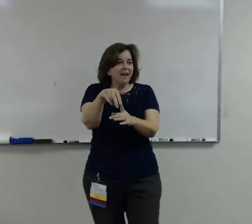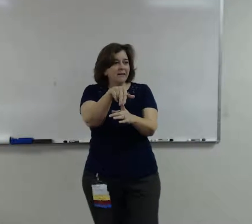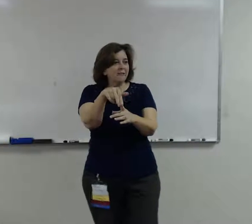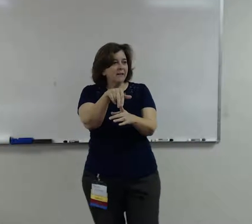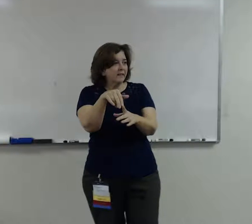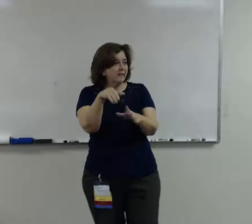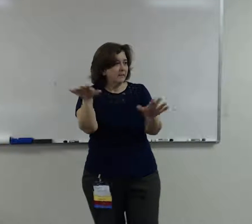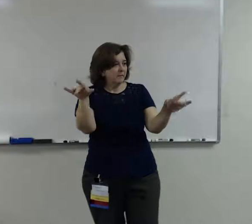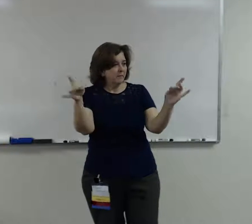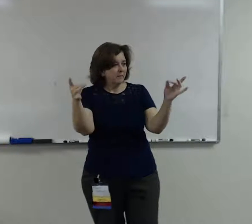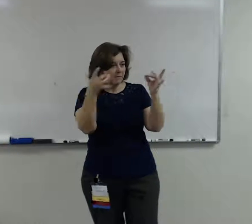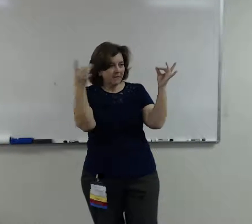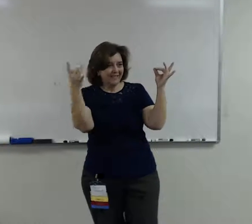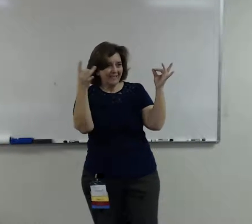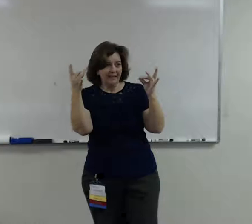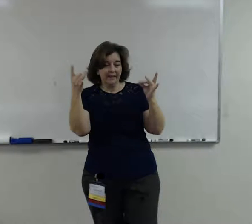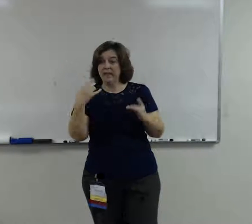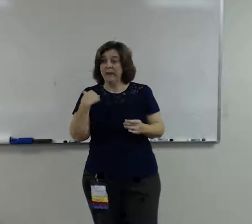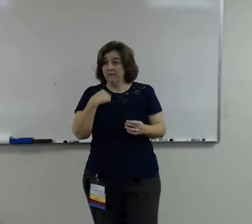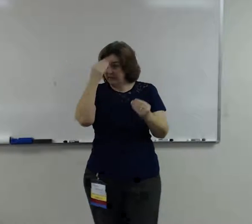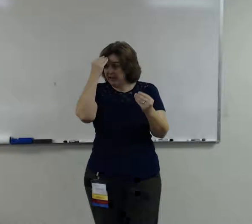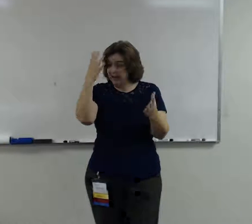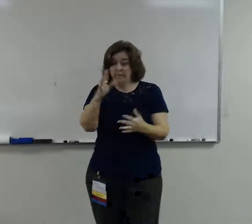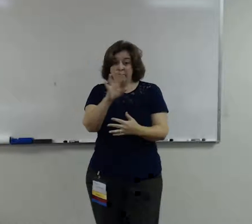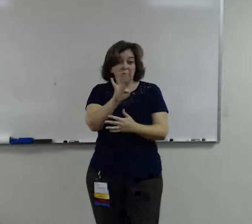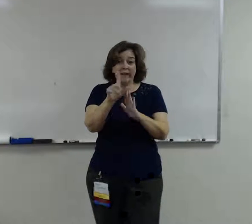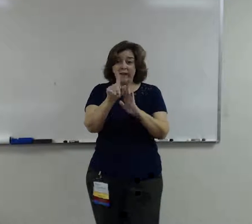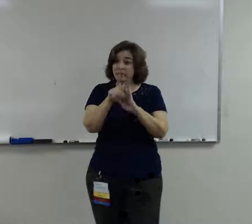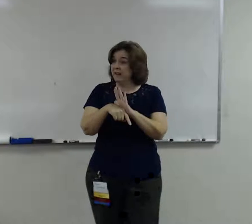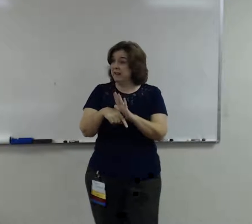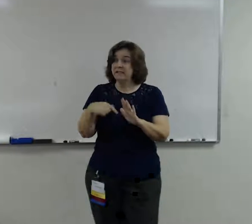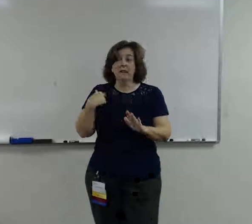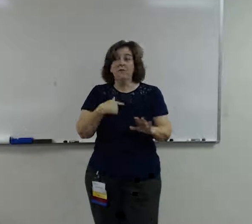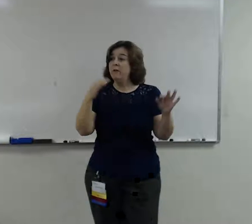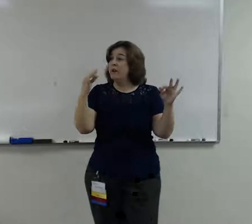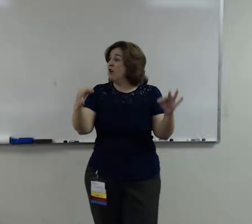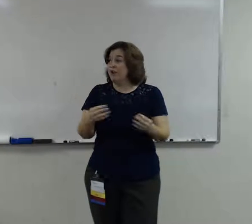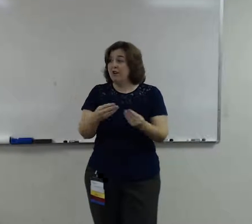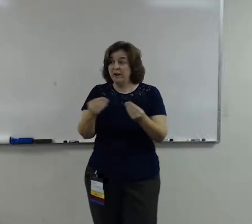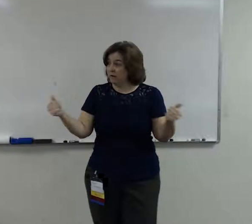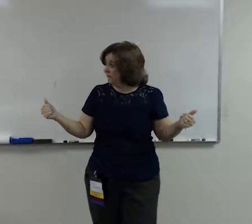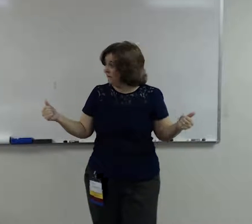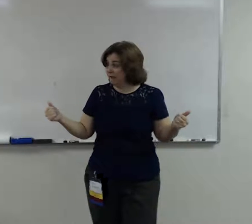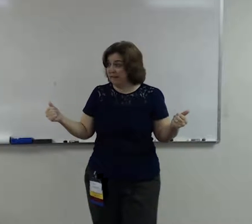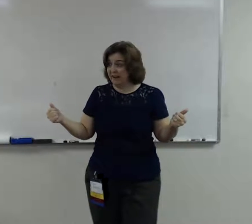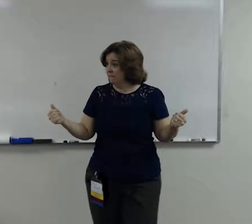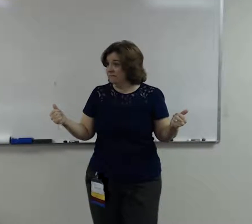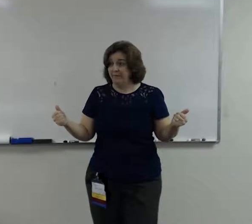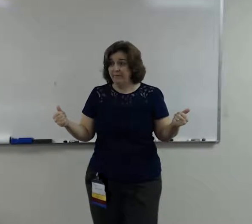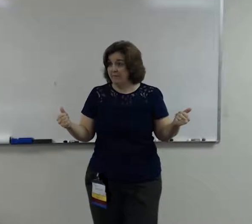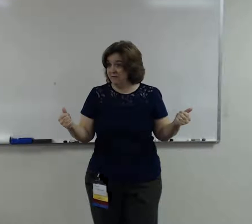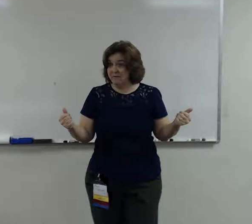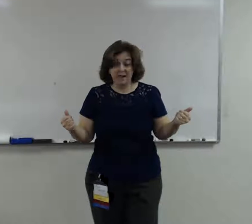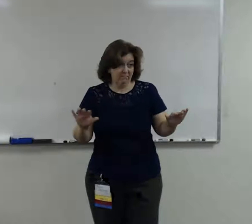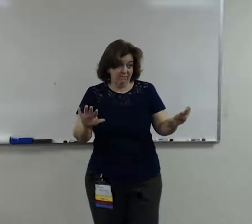of sticky, and I'm telling you, 45 minutes, we are not going to figure it out. We're not.